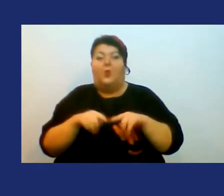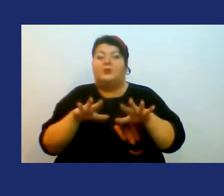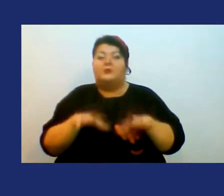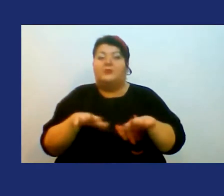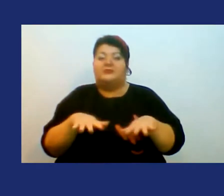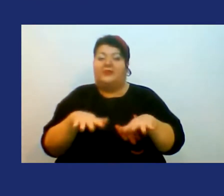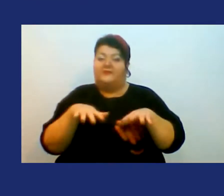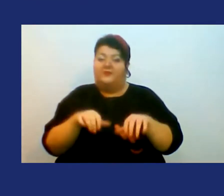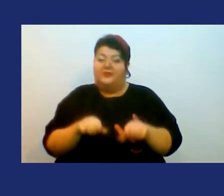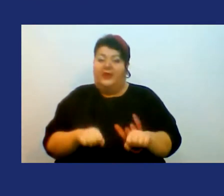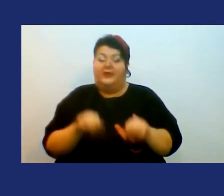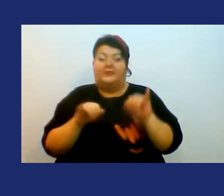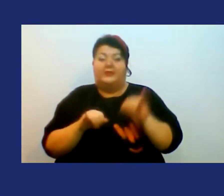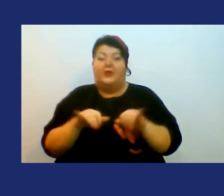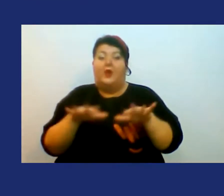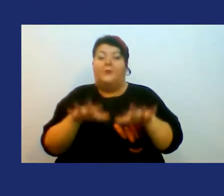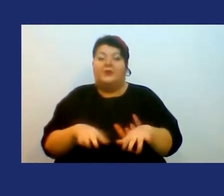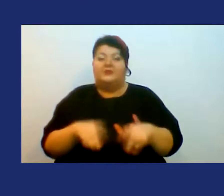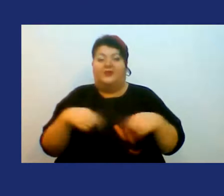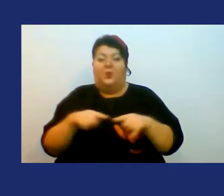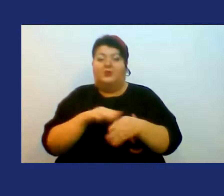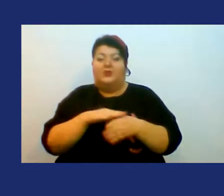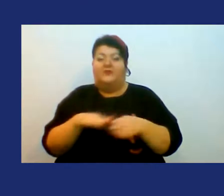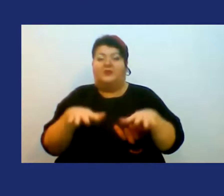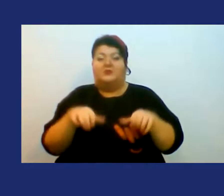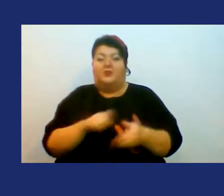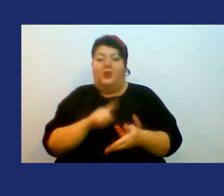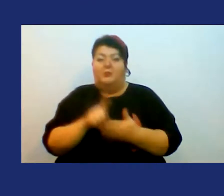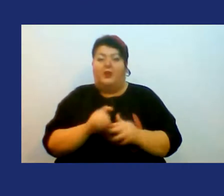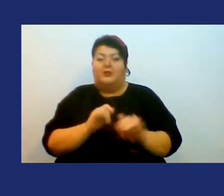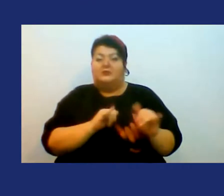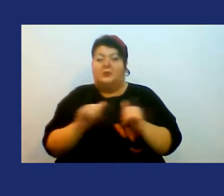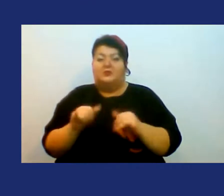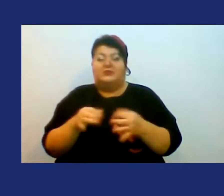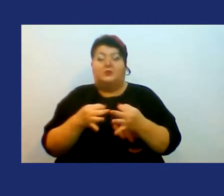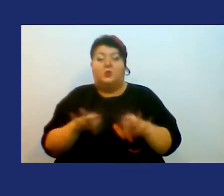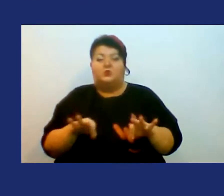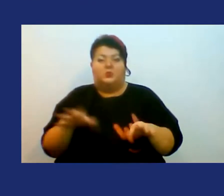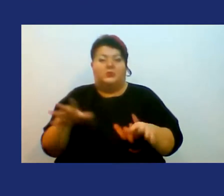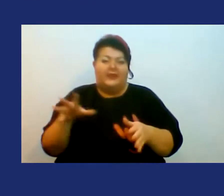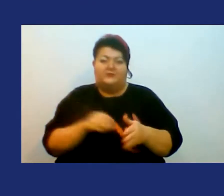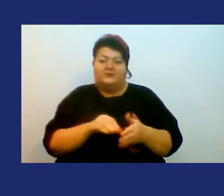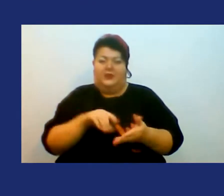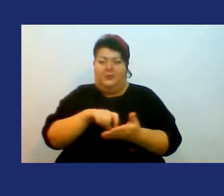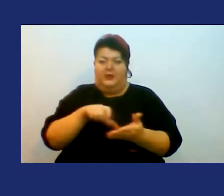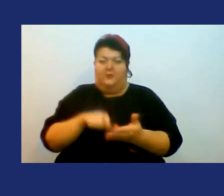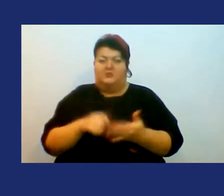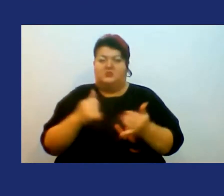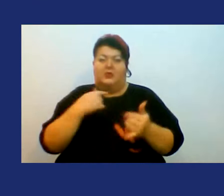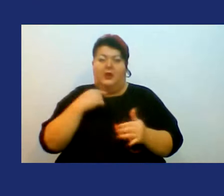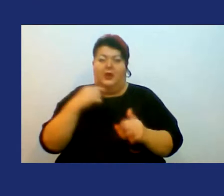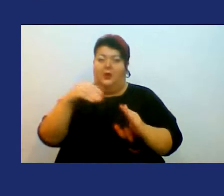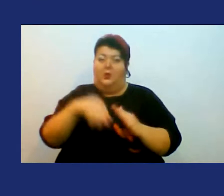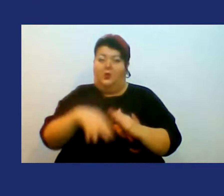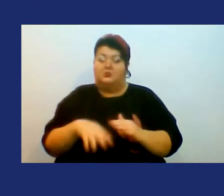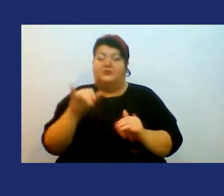by 2025, the local self-government bodies and local executive bodies should make sure